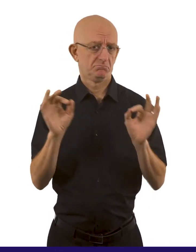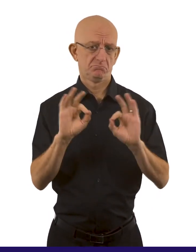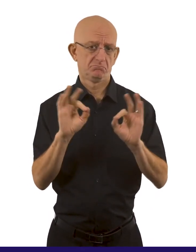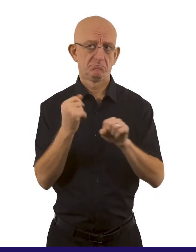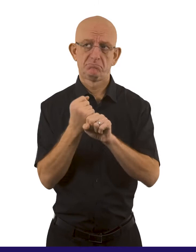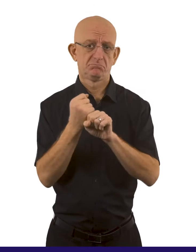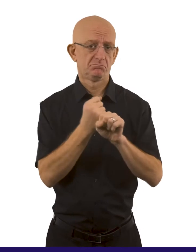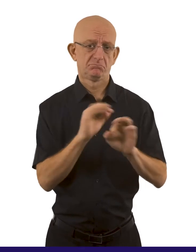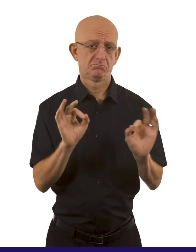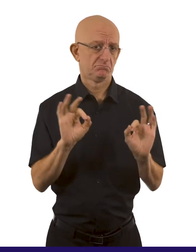Not at all.